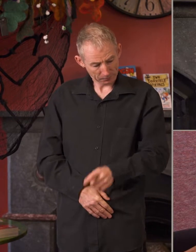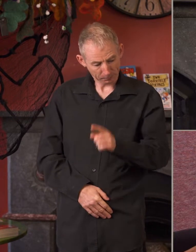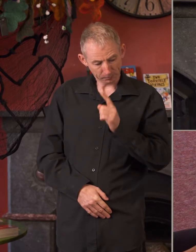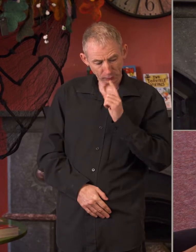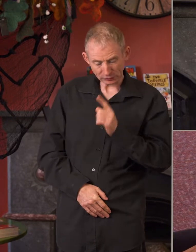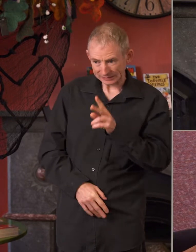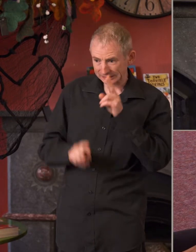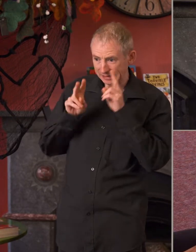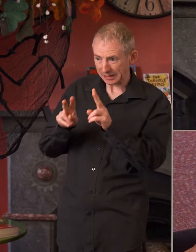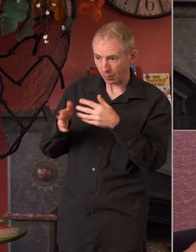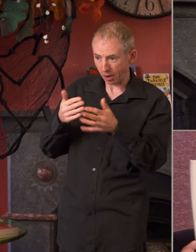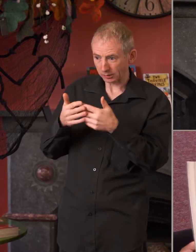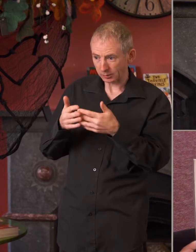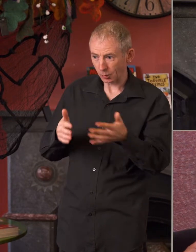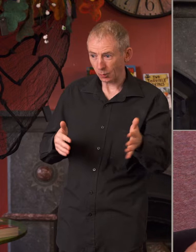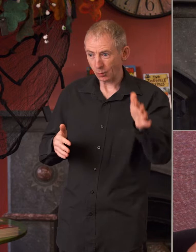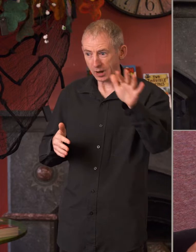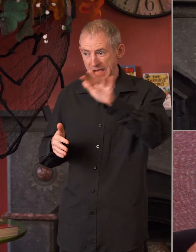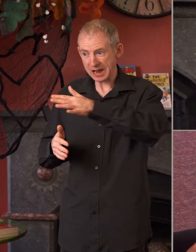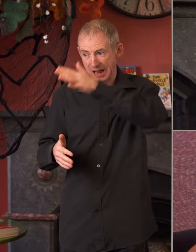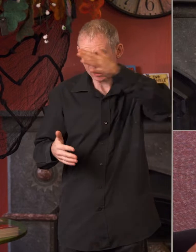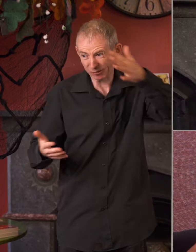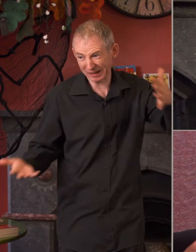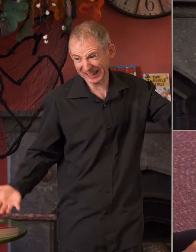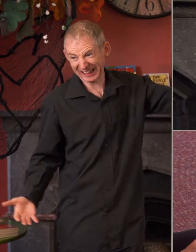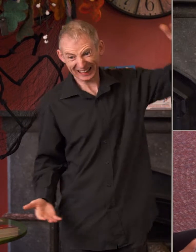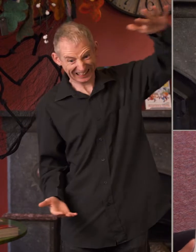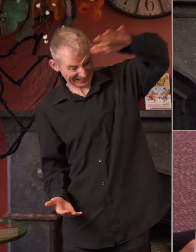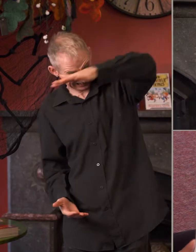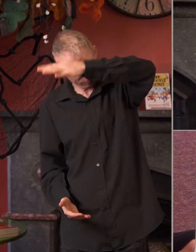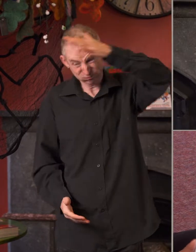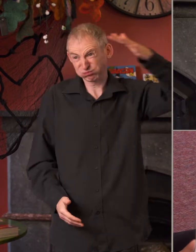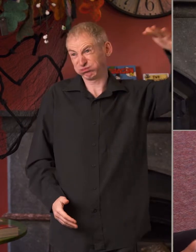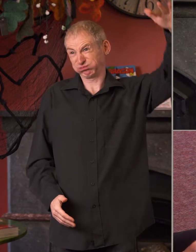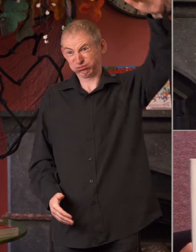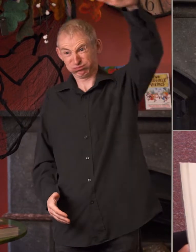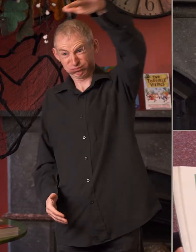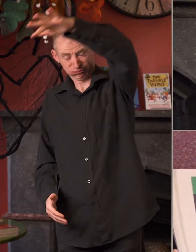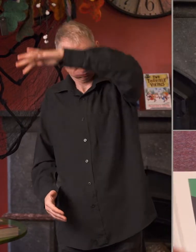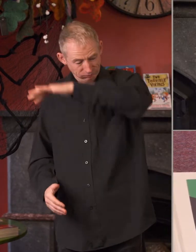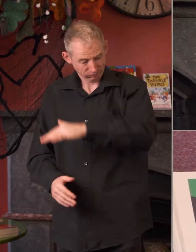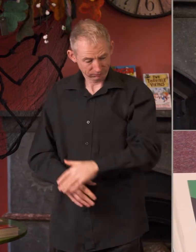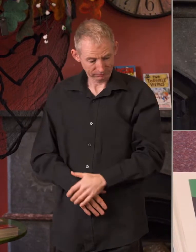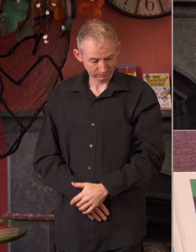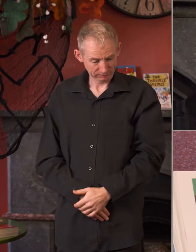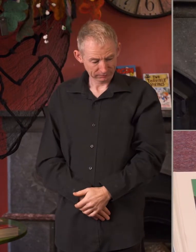But then they see an enormous wave.